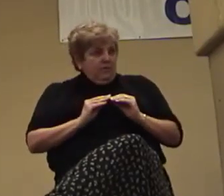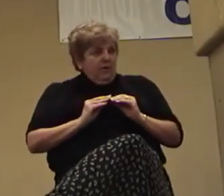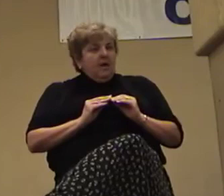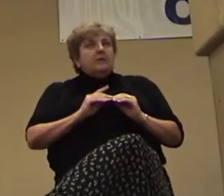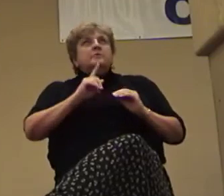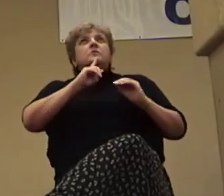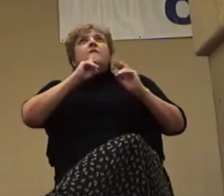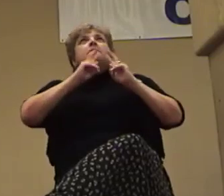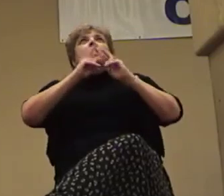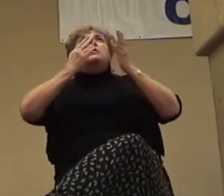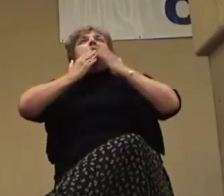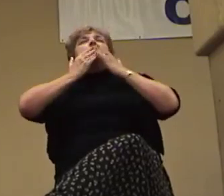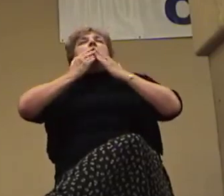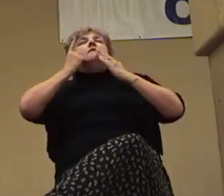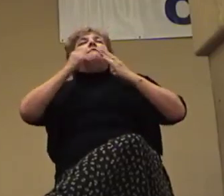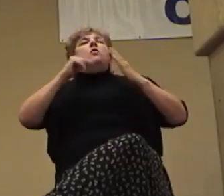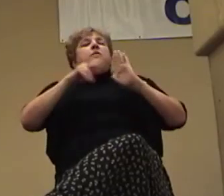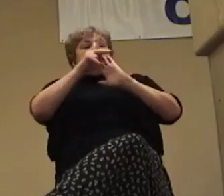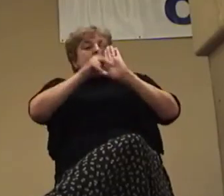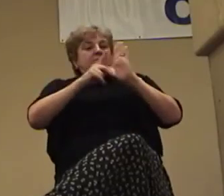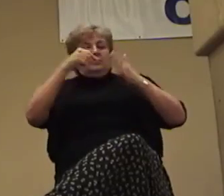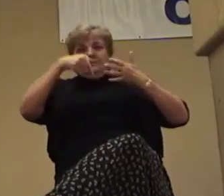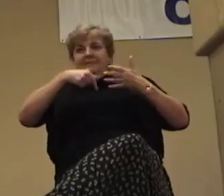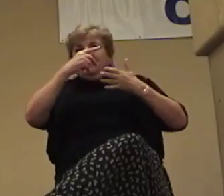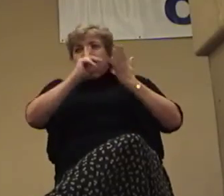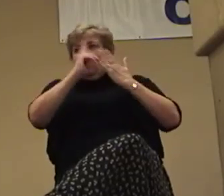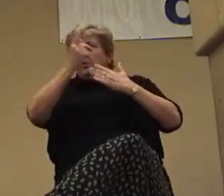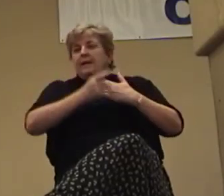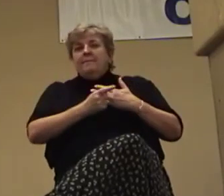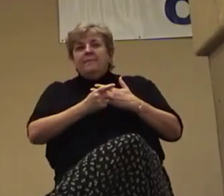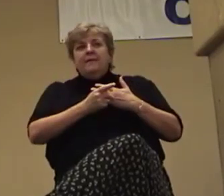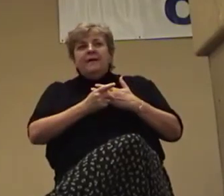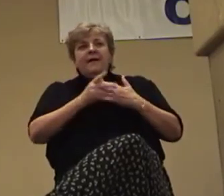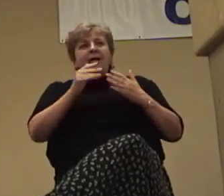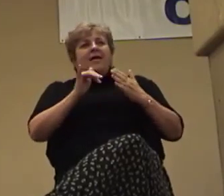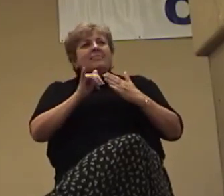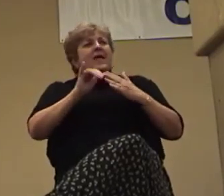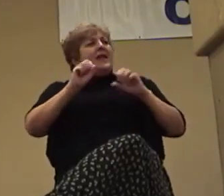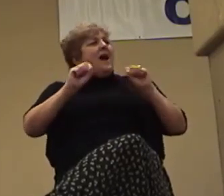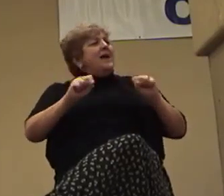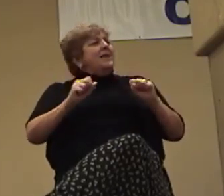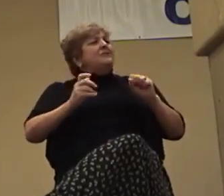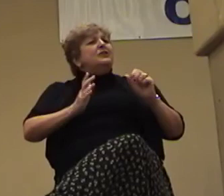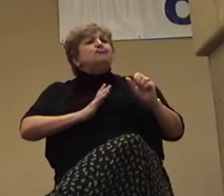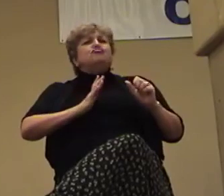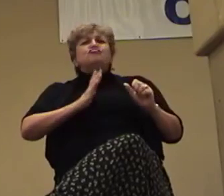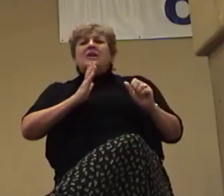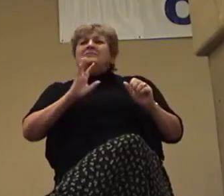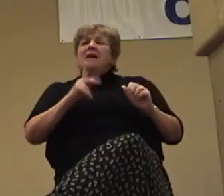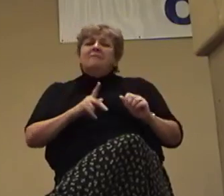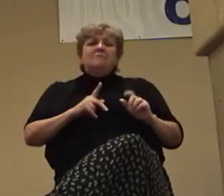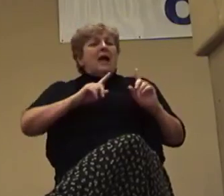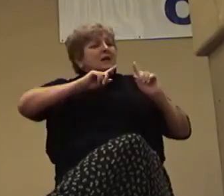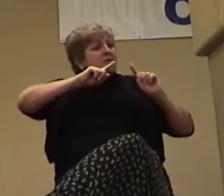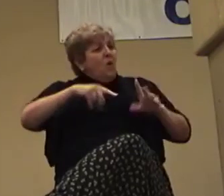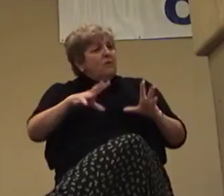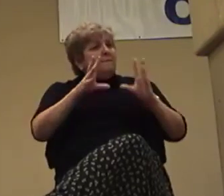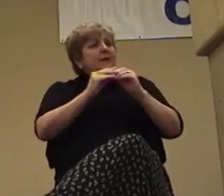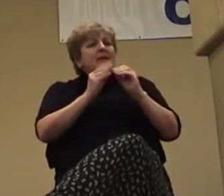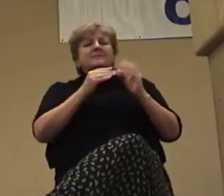our program. I'm so very grateful that I am taught to suit up and show up no matter how I feel. I'm so very grateful for